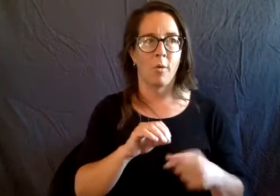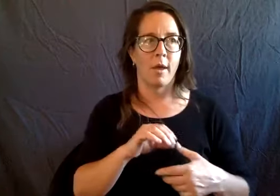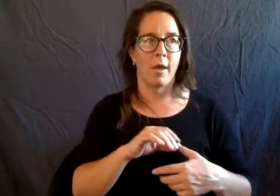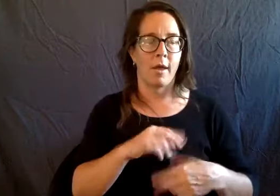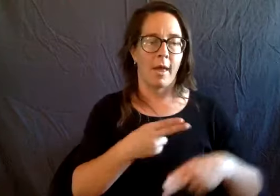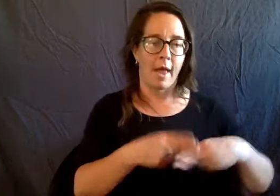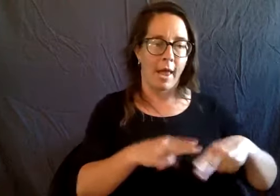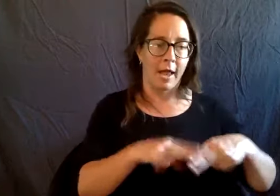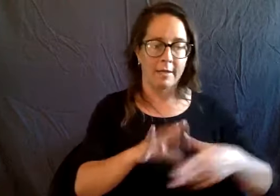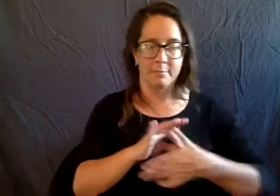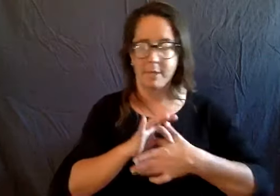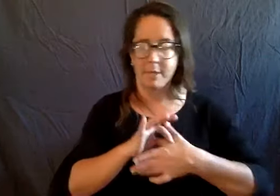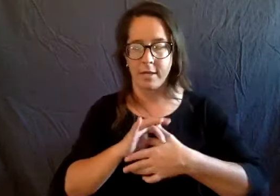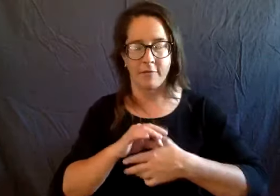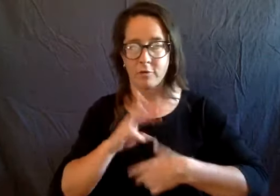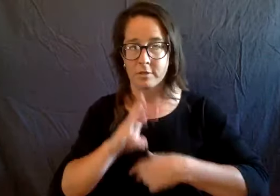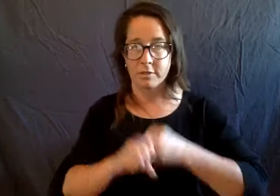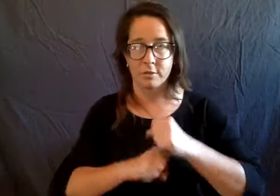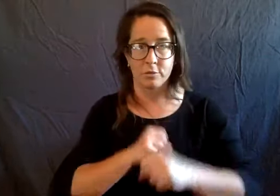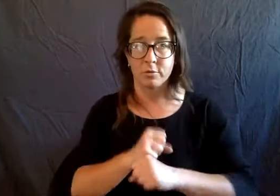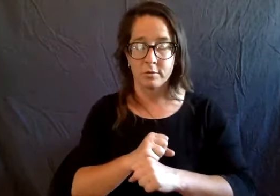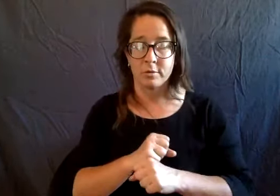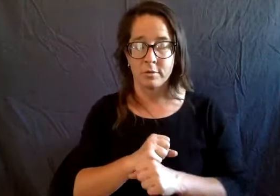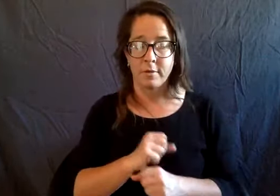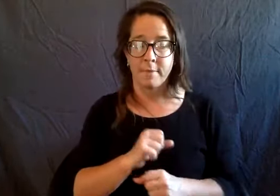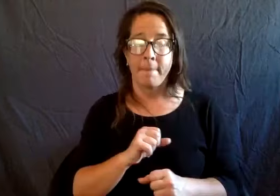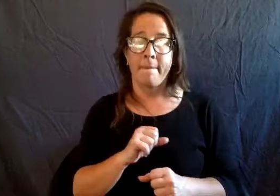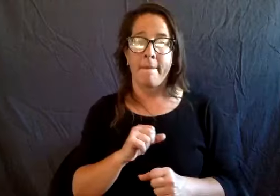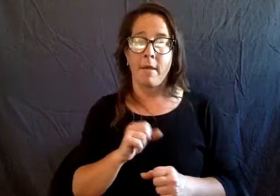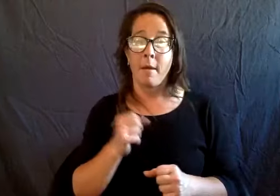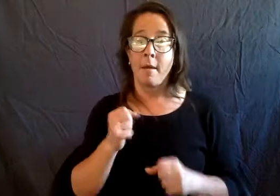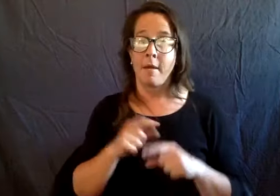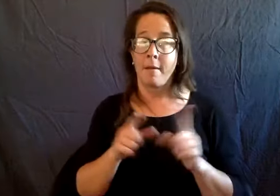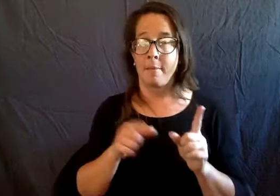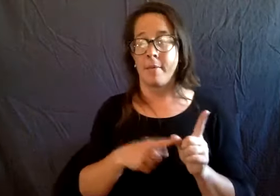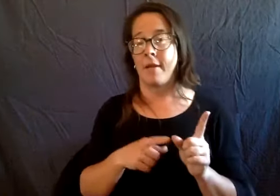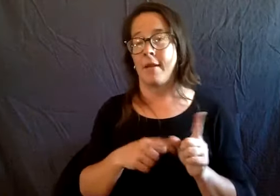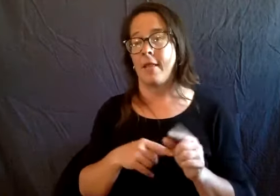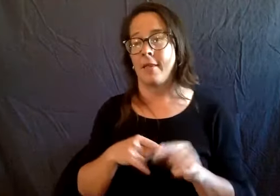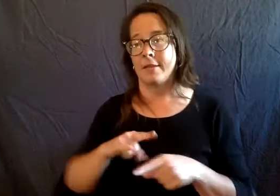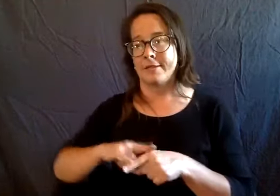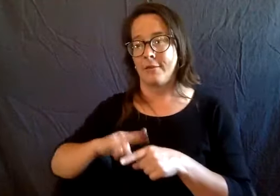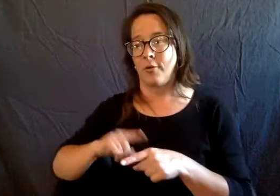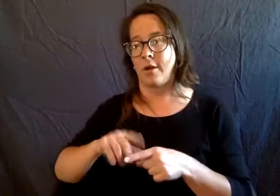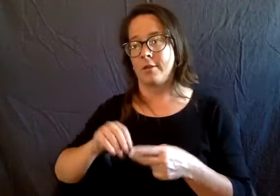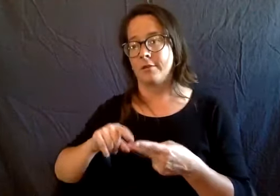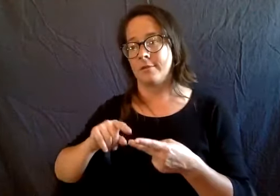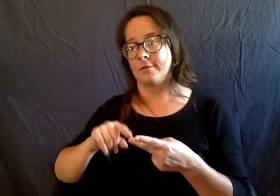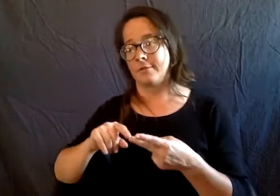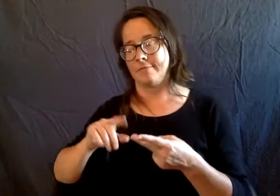years. And luckily for me, Camel Straight cigarettes, heroin, and Jack Daniels were all vegetables. That would have blown that